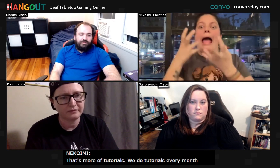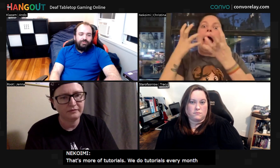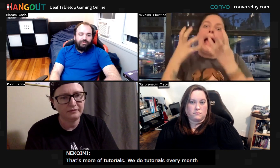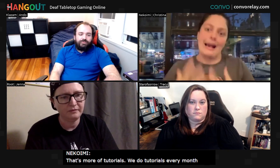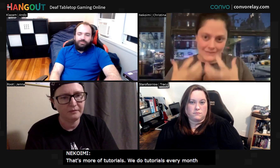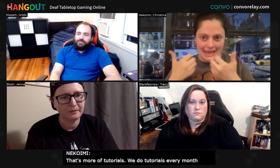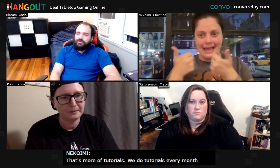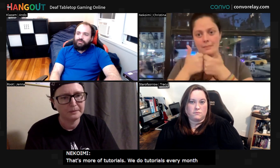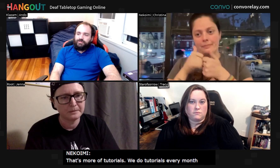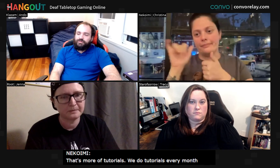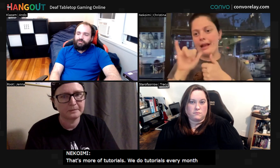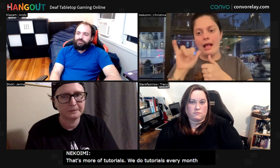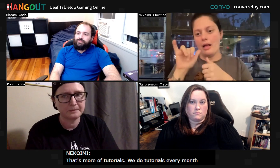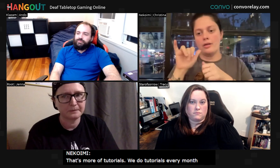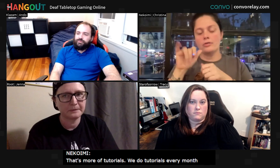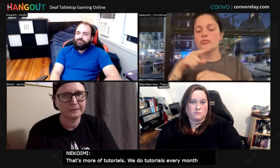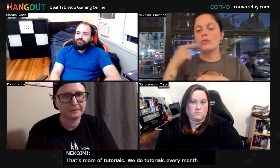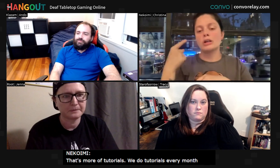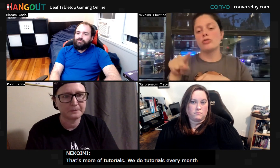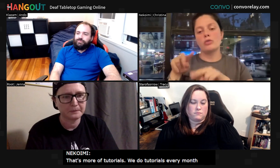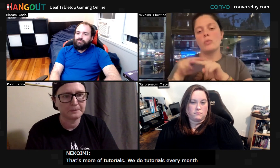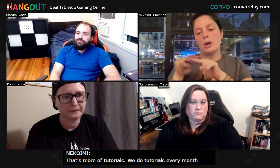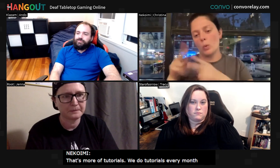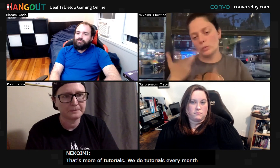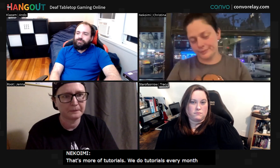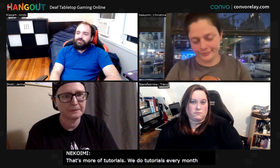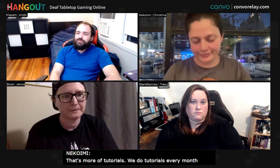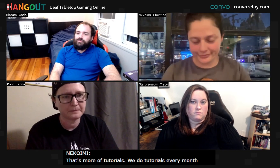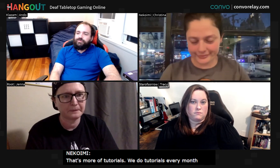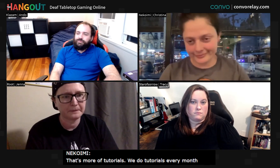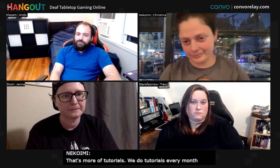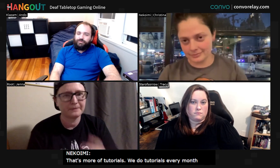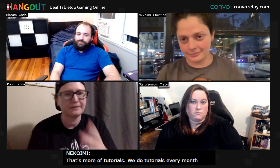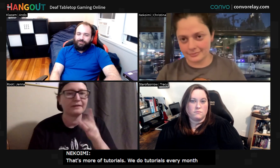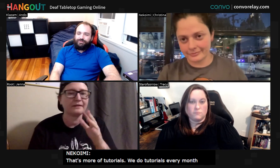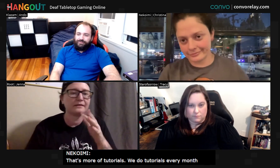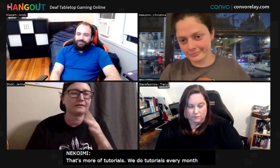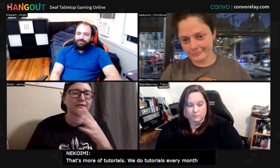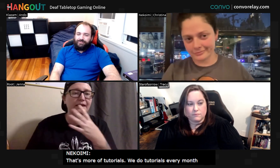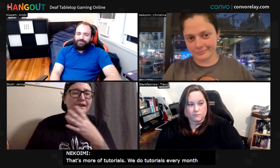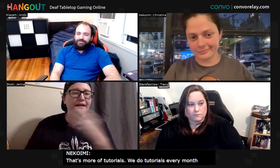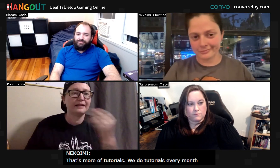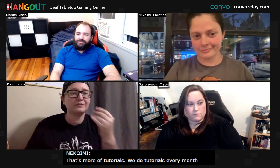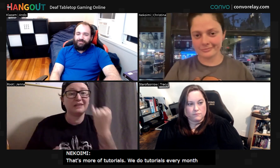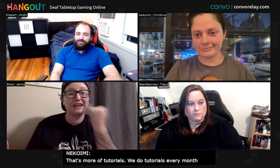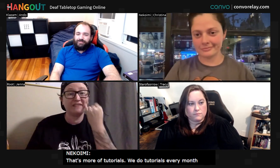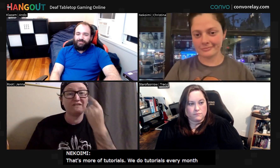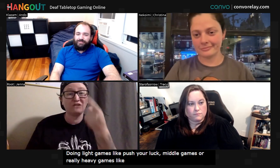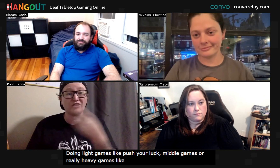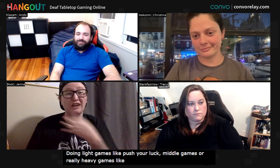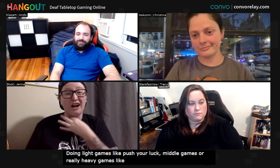Luck, or middle games, or really heavy games like Russian roulette, Railroad.